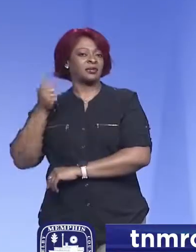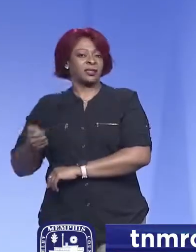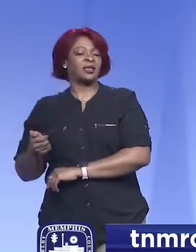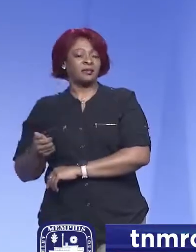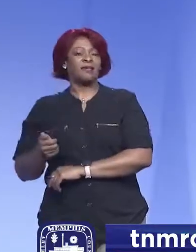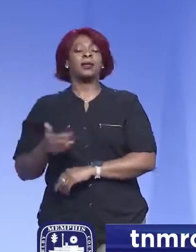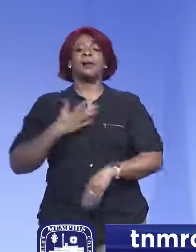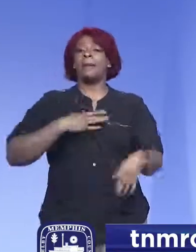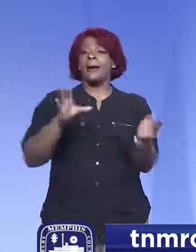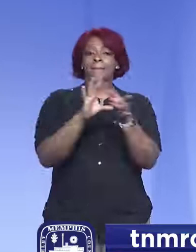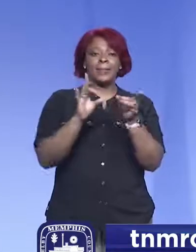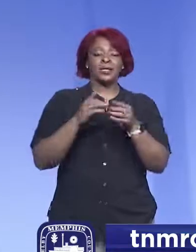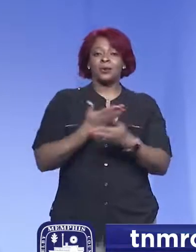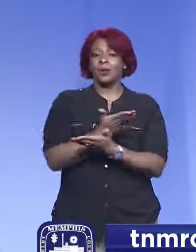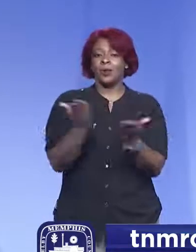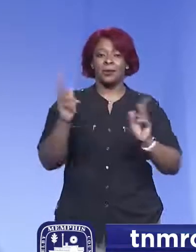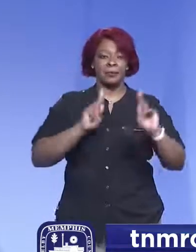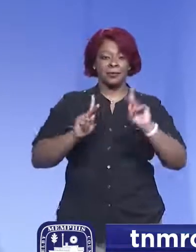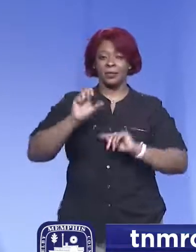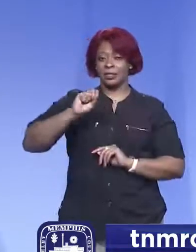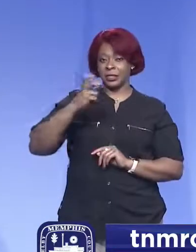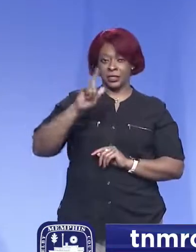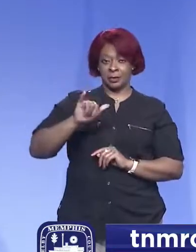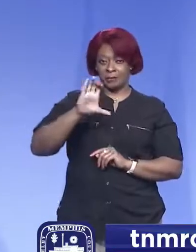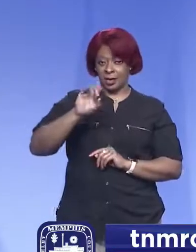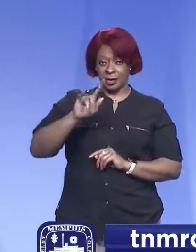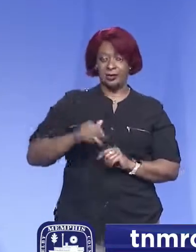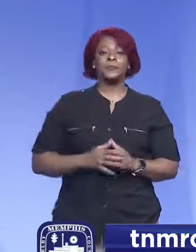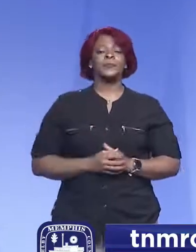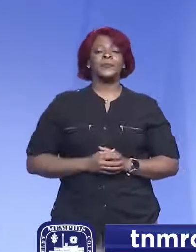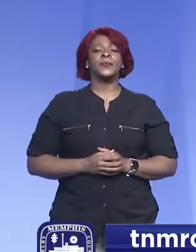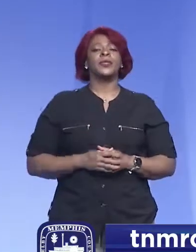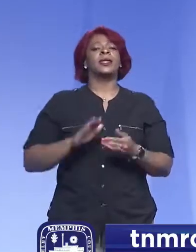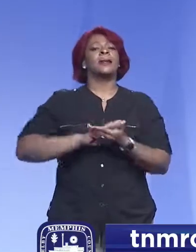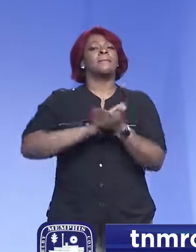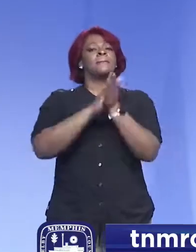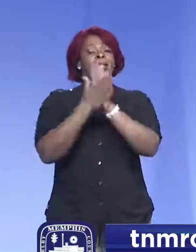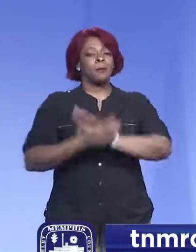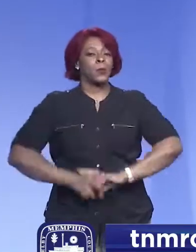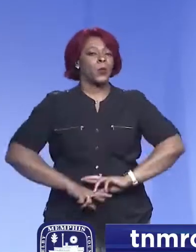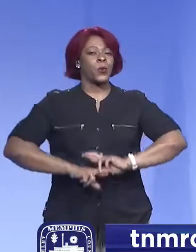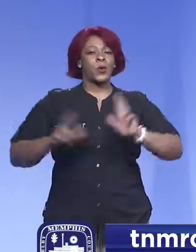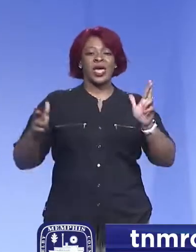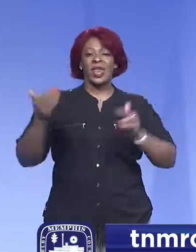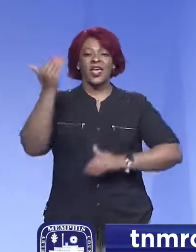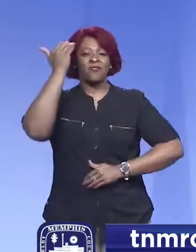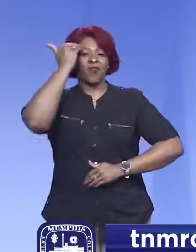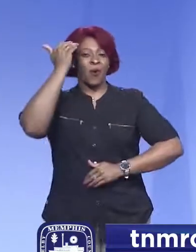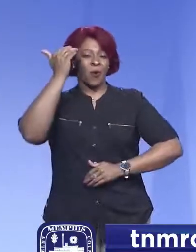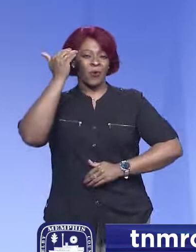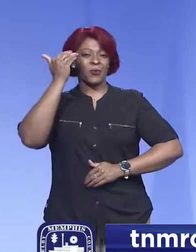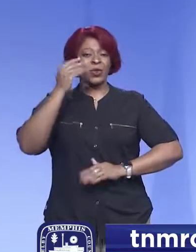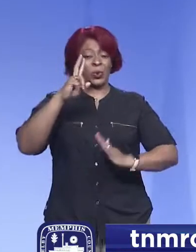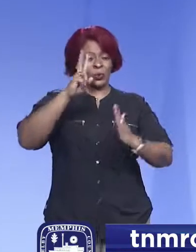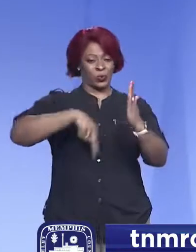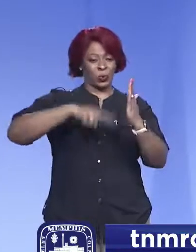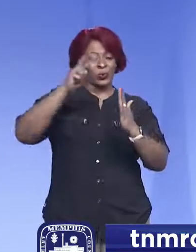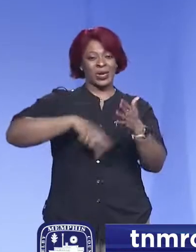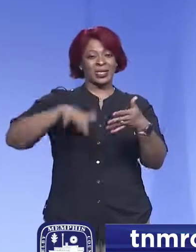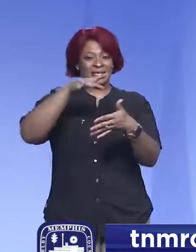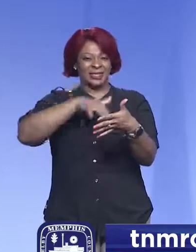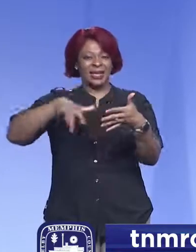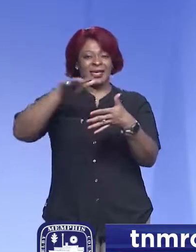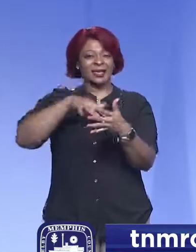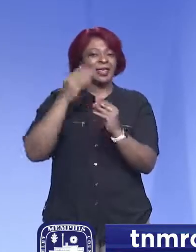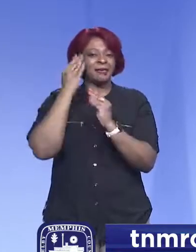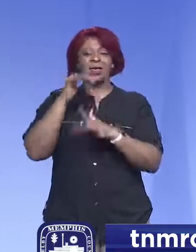message to the fellow citizens of Shelby County is to become informed. Read about the vaccine. Do